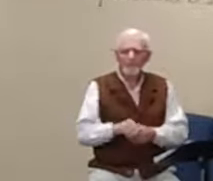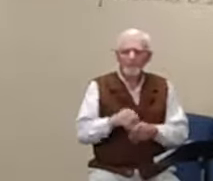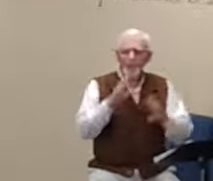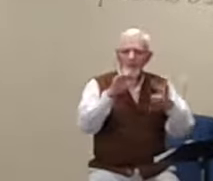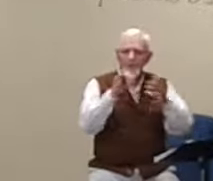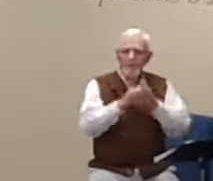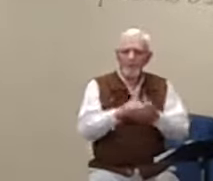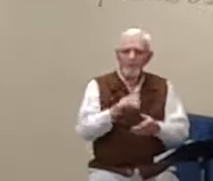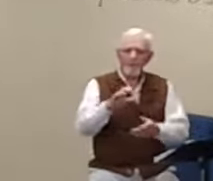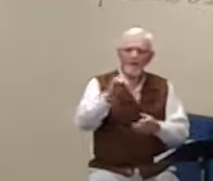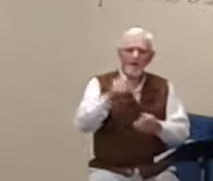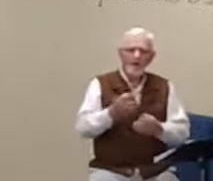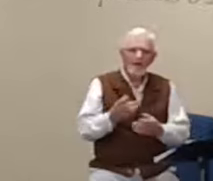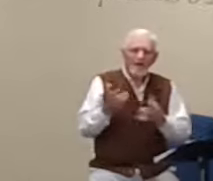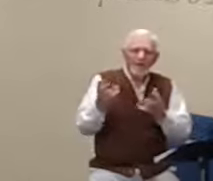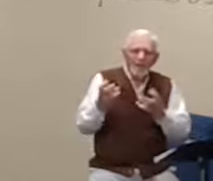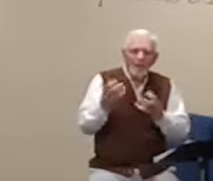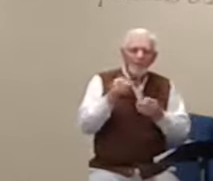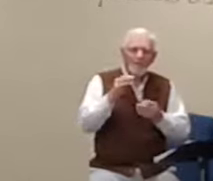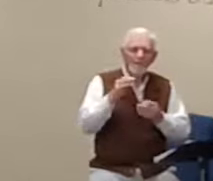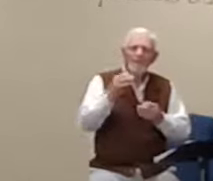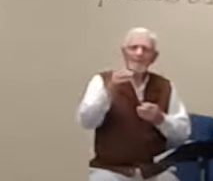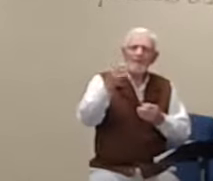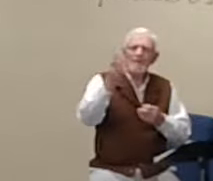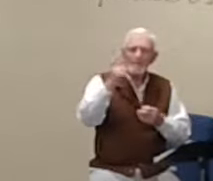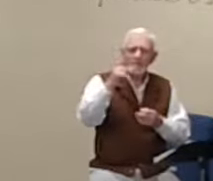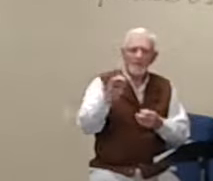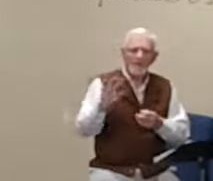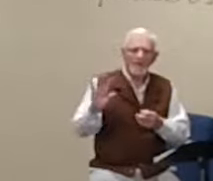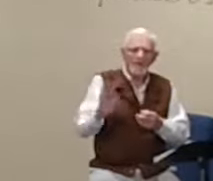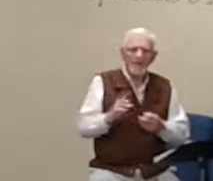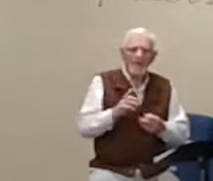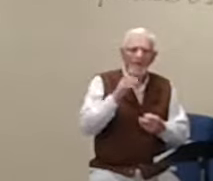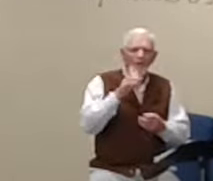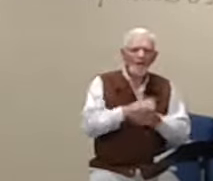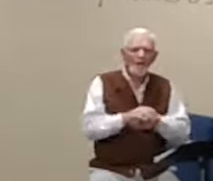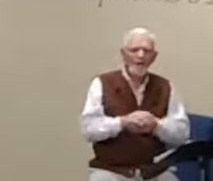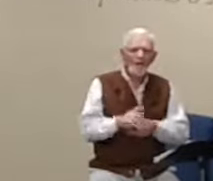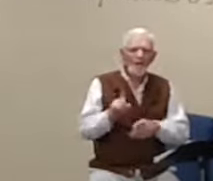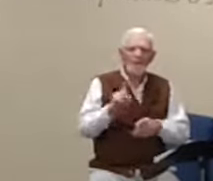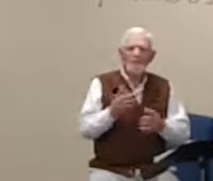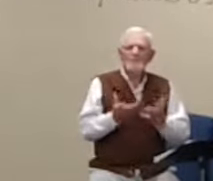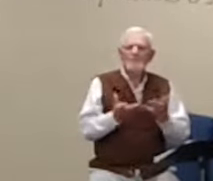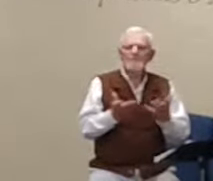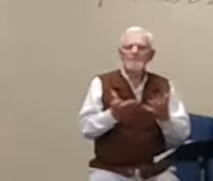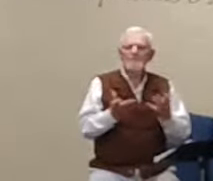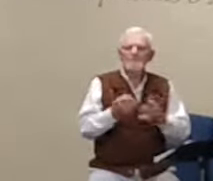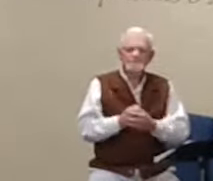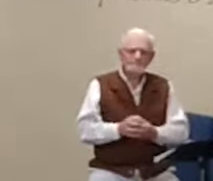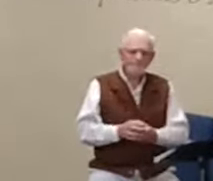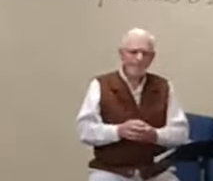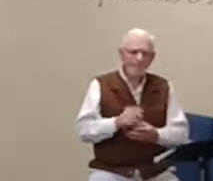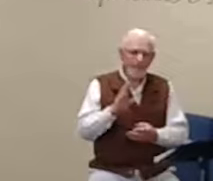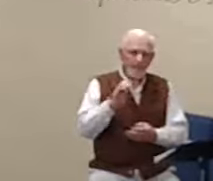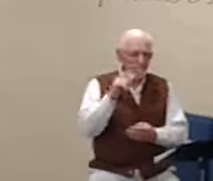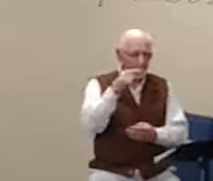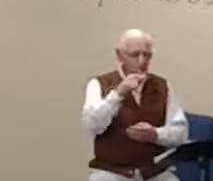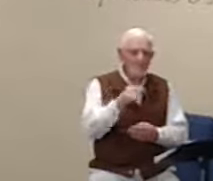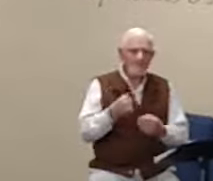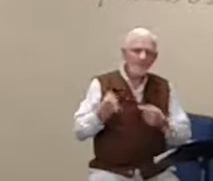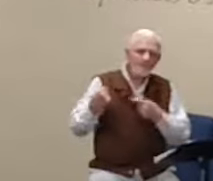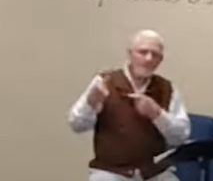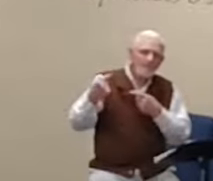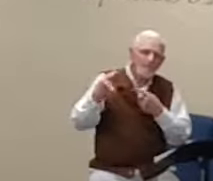find finally the will of God for my life as far as where to serve. And so we've been there ever since. We were